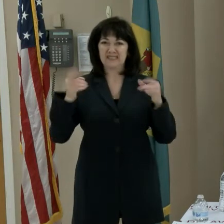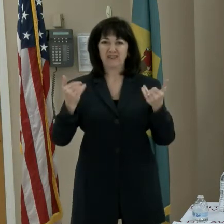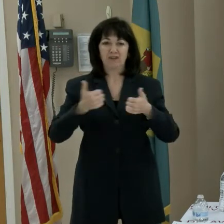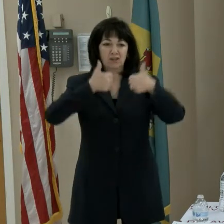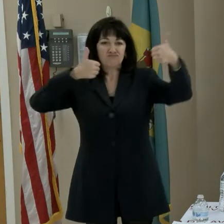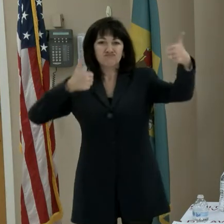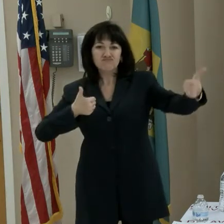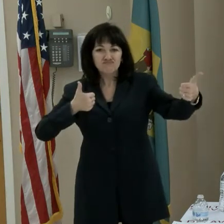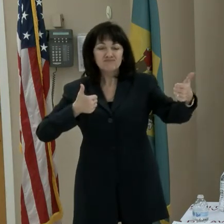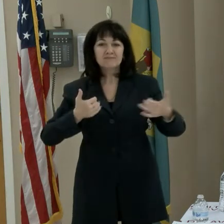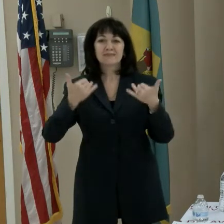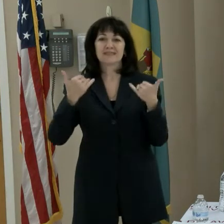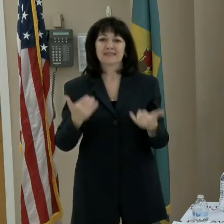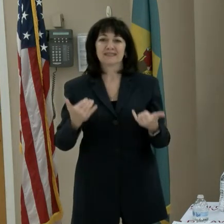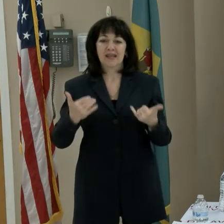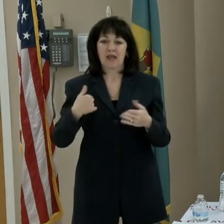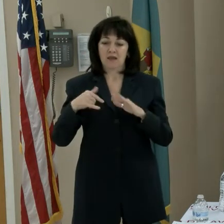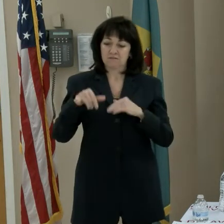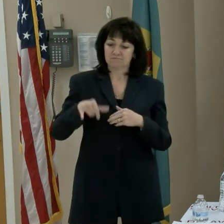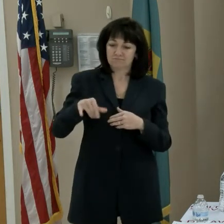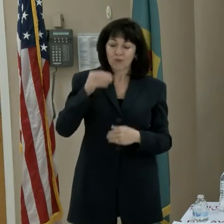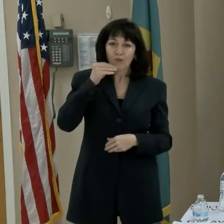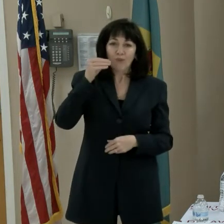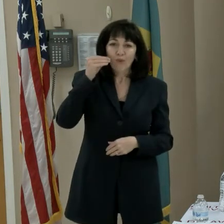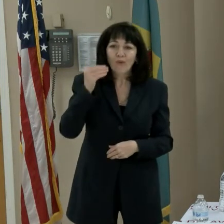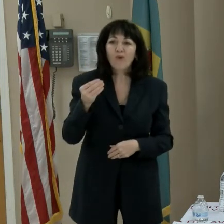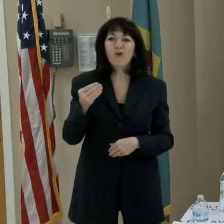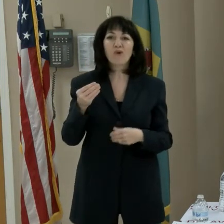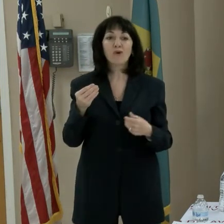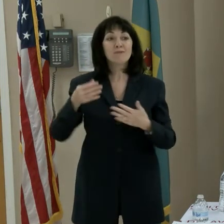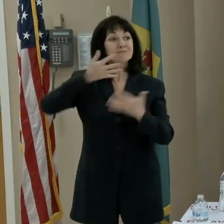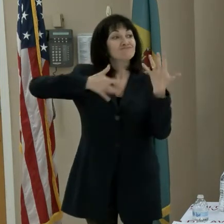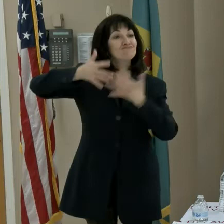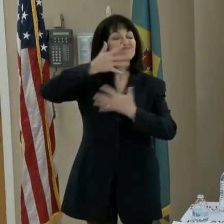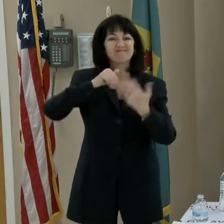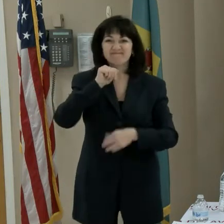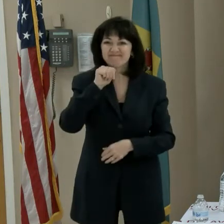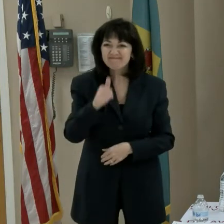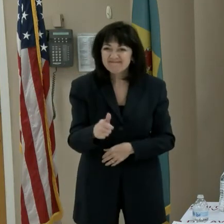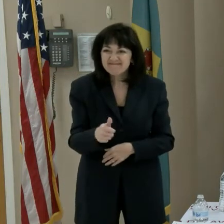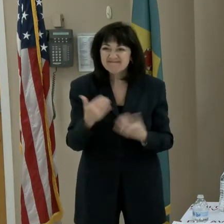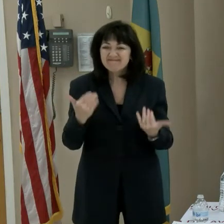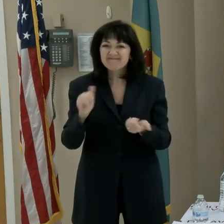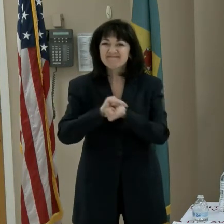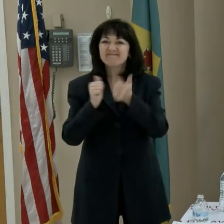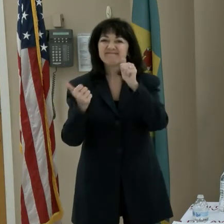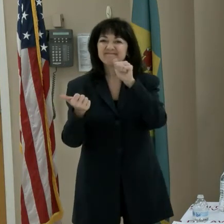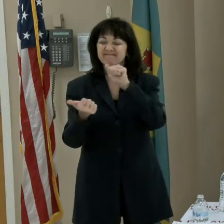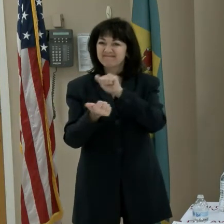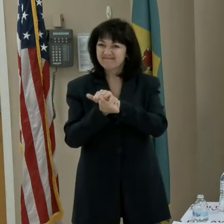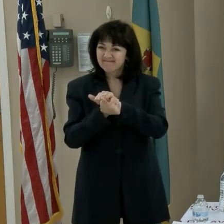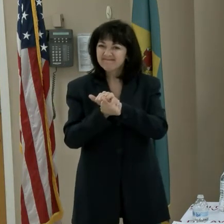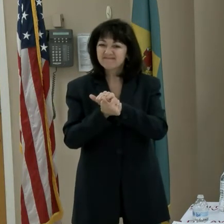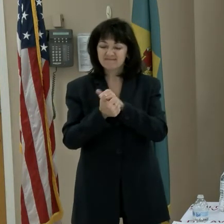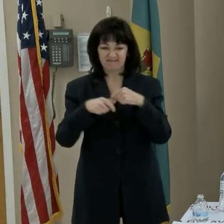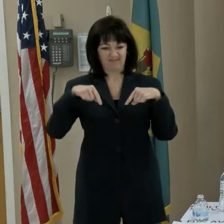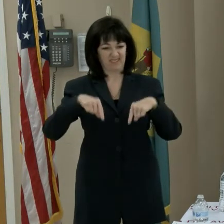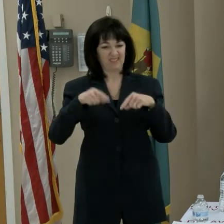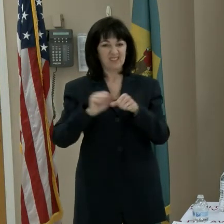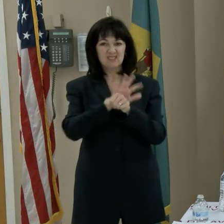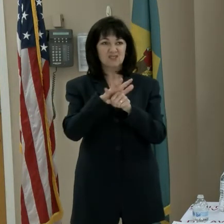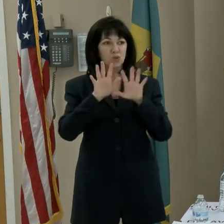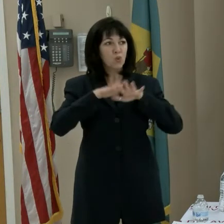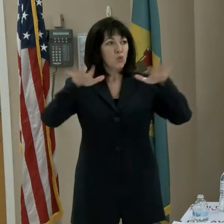secluded from others. This pandemic has quickly changed the very routines of our lives.